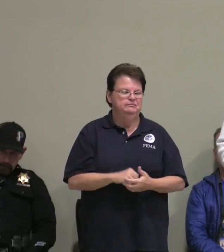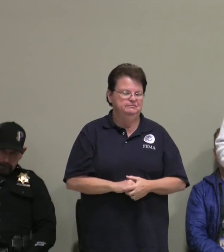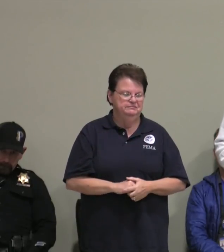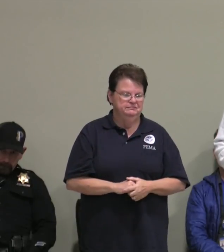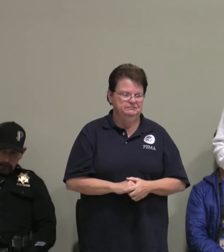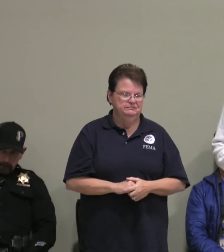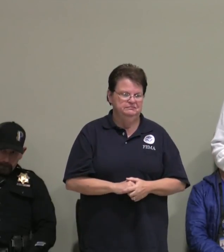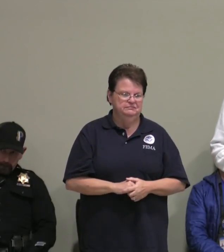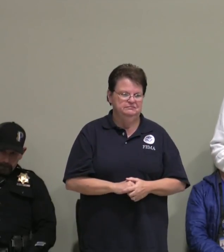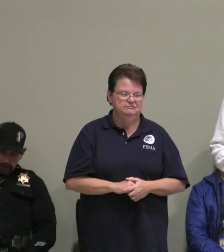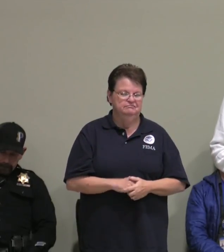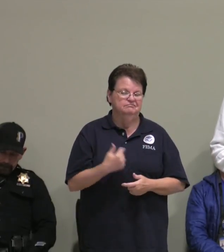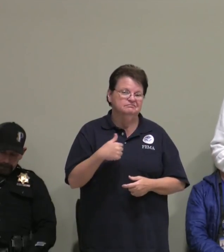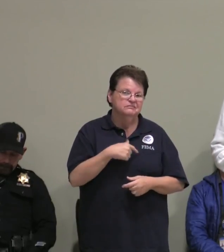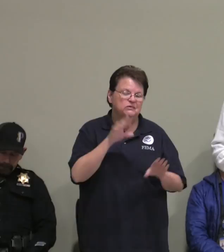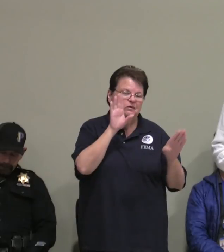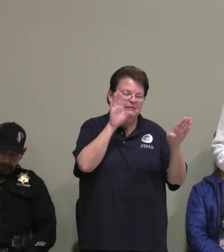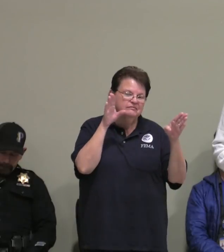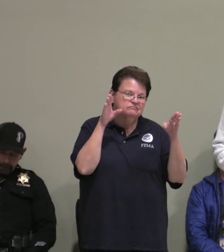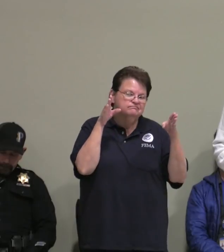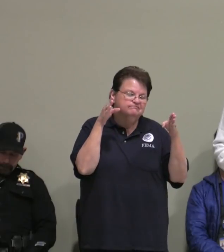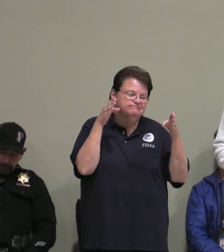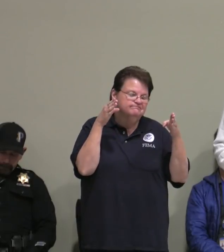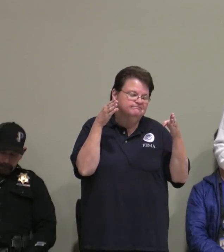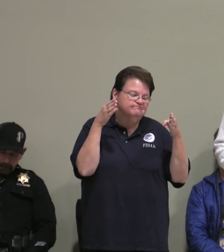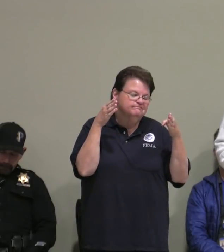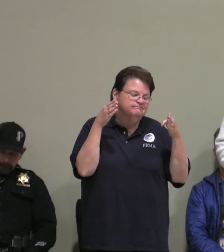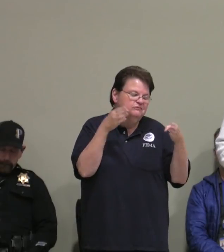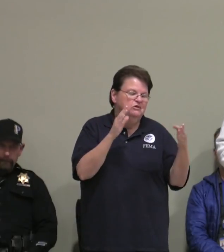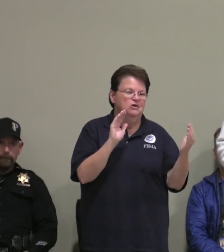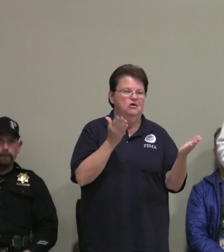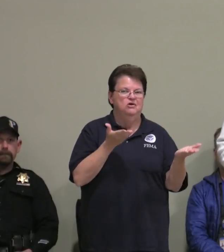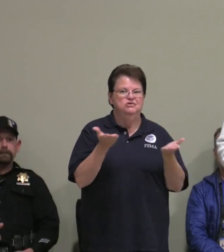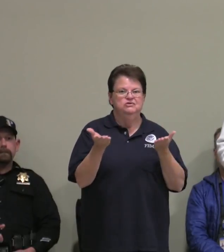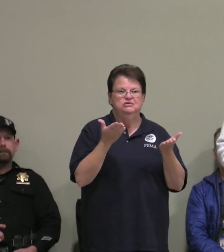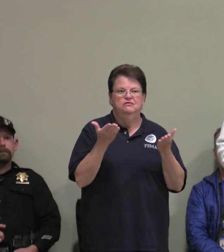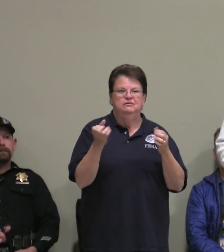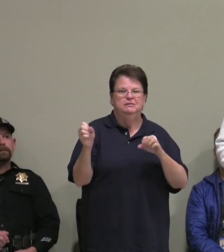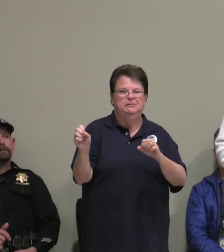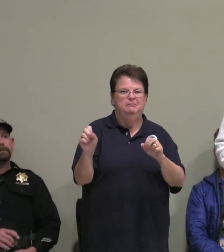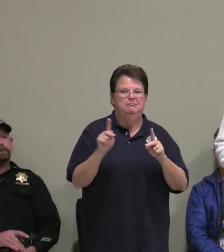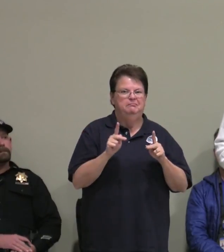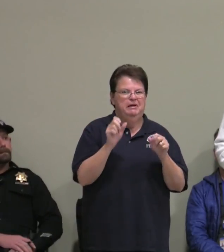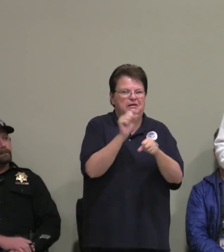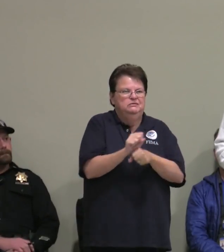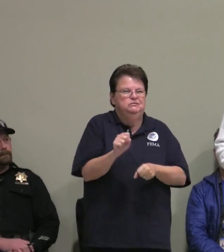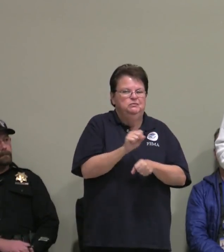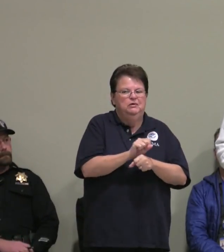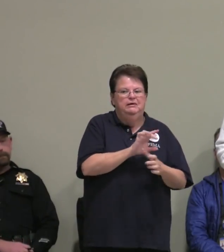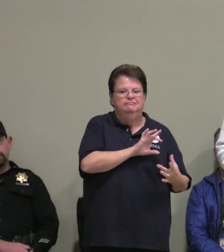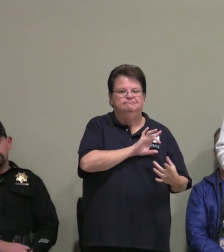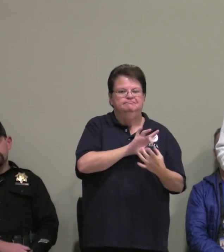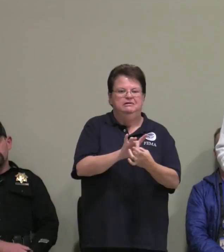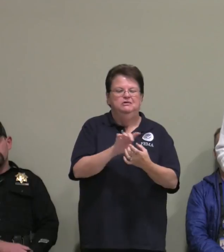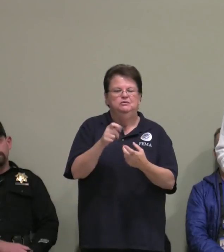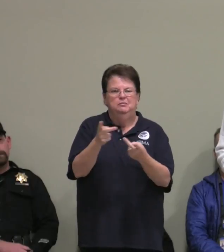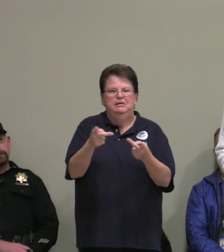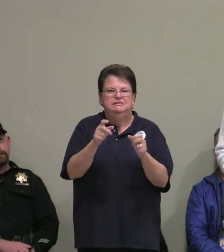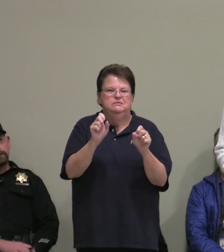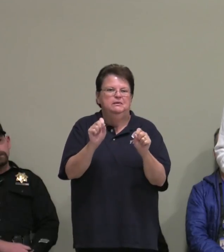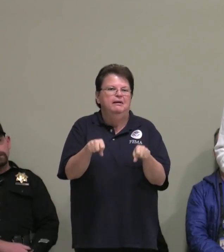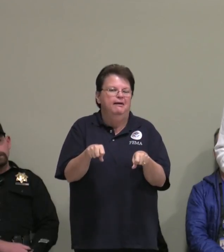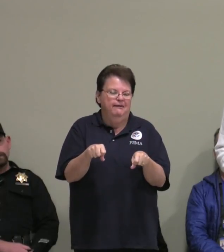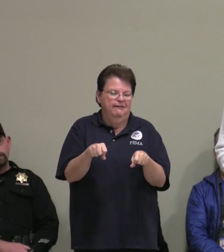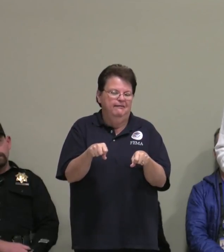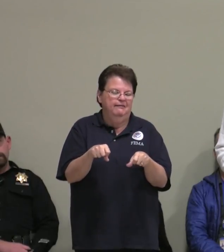Very focused on getting our service back up to places where we can. And also at this